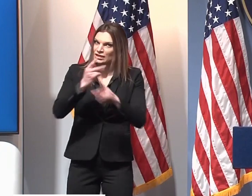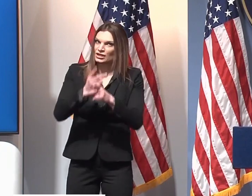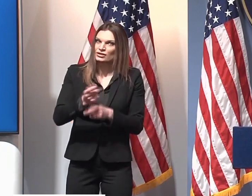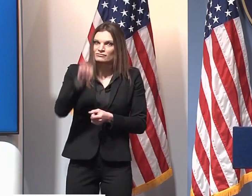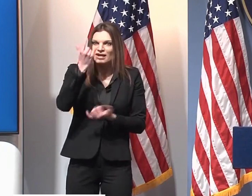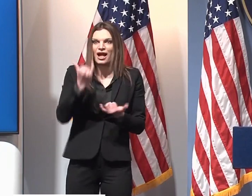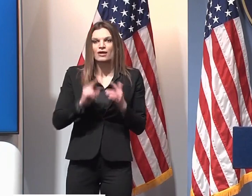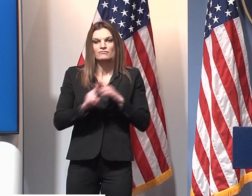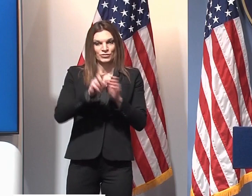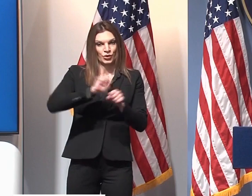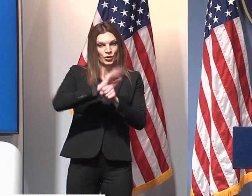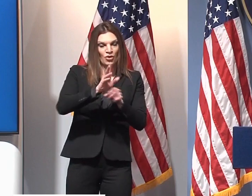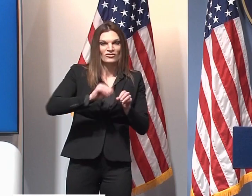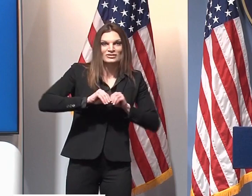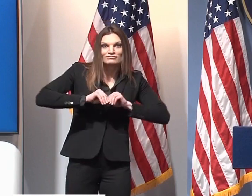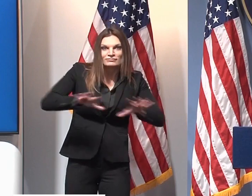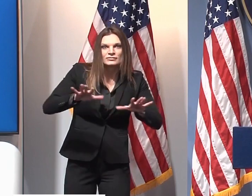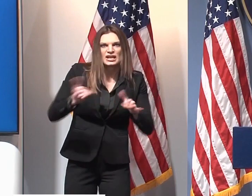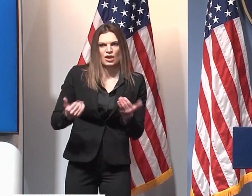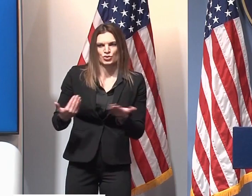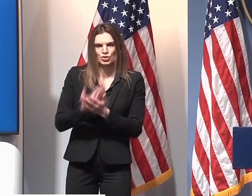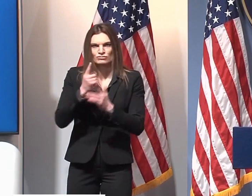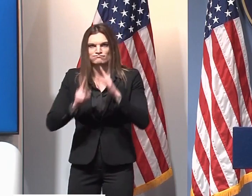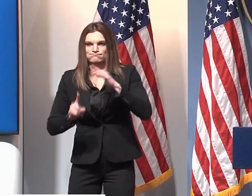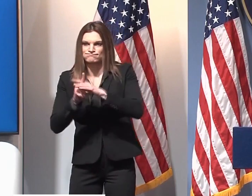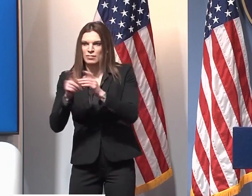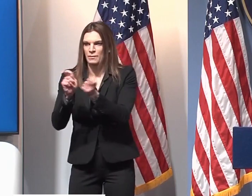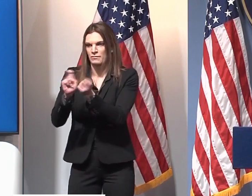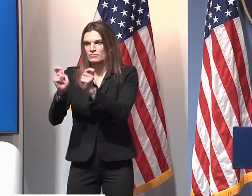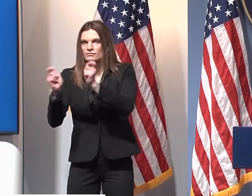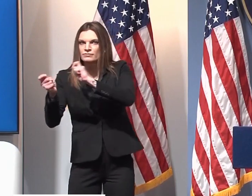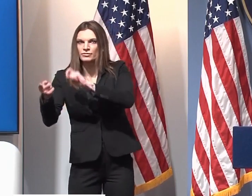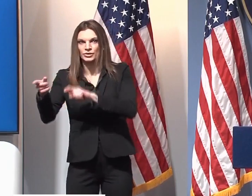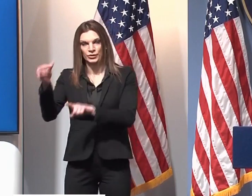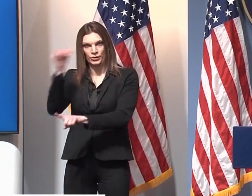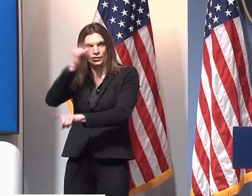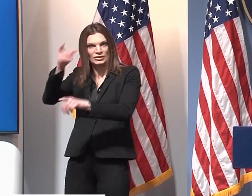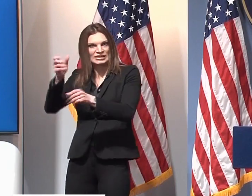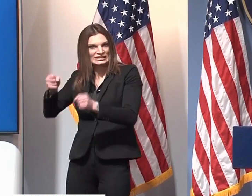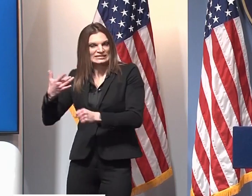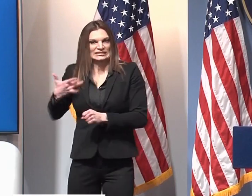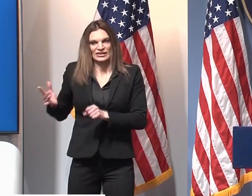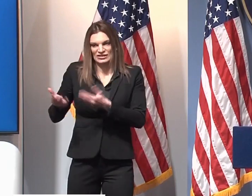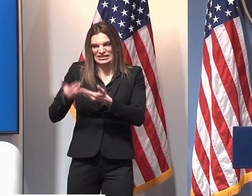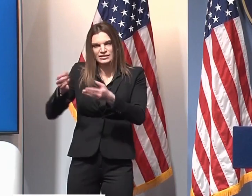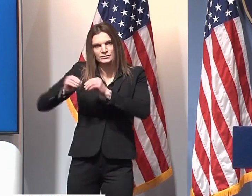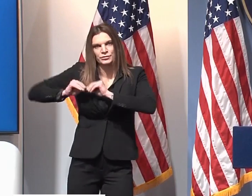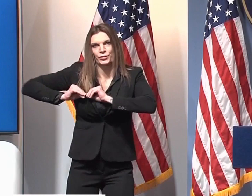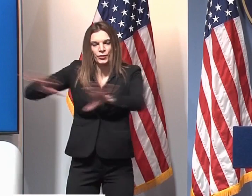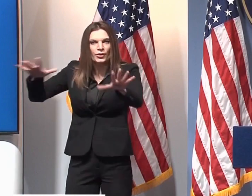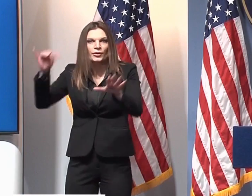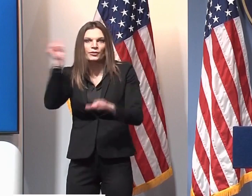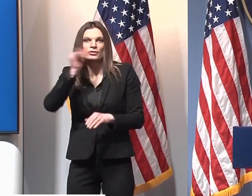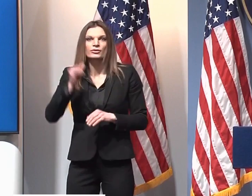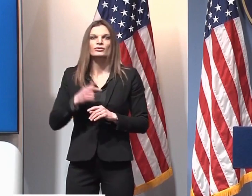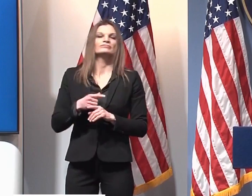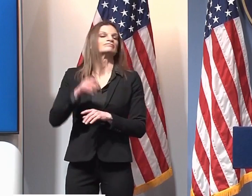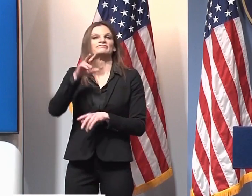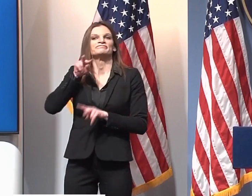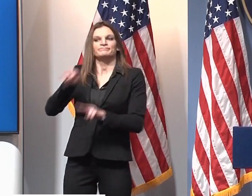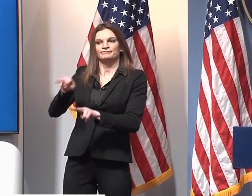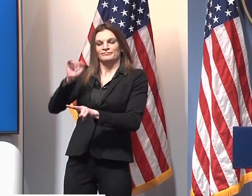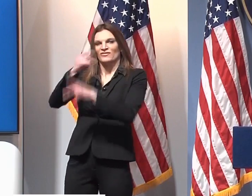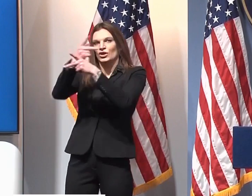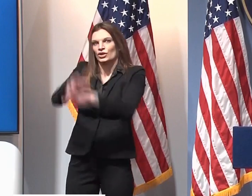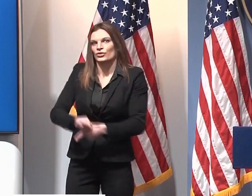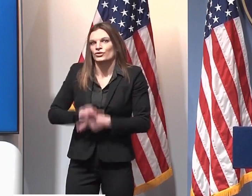variants, that's mutations of COVID-19. What we have done so far has worked. But if we take our